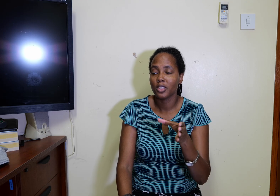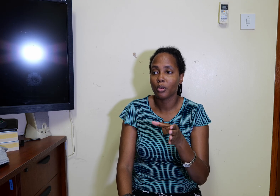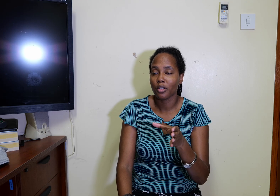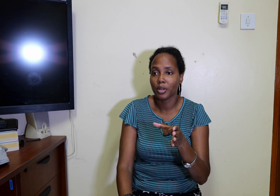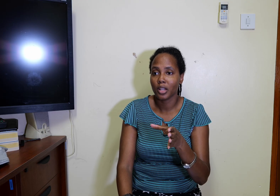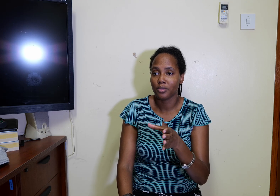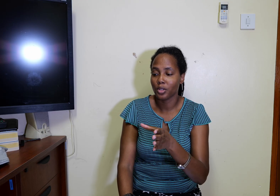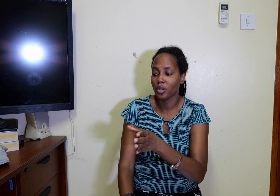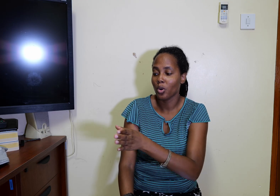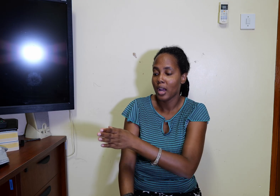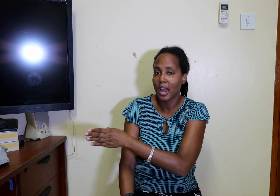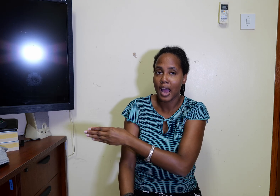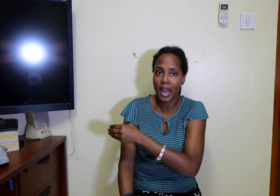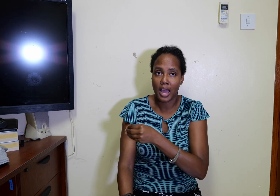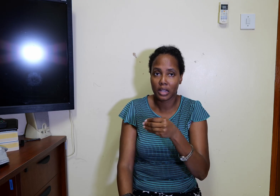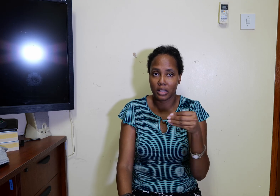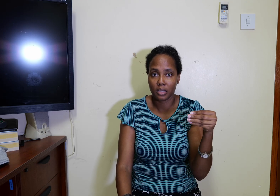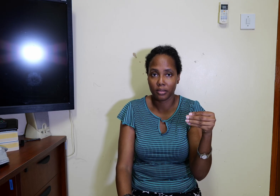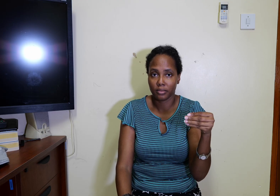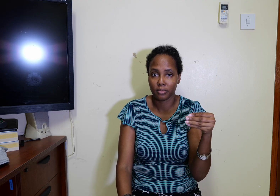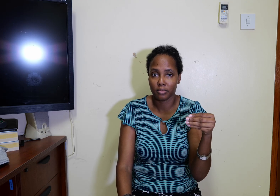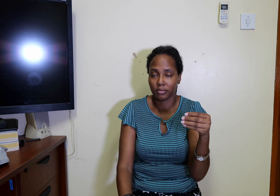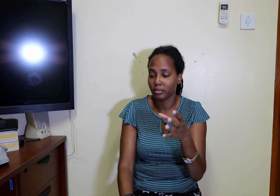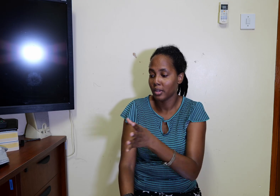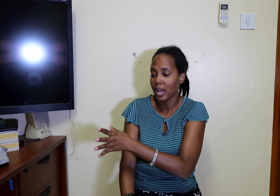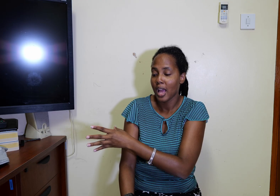invisible from your left. So you go and